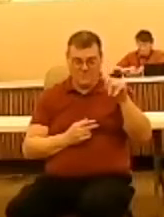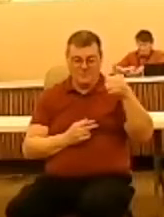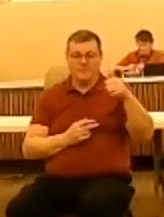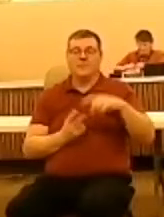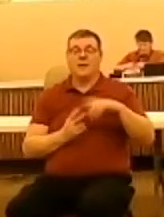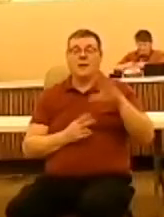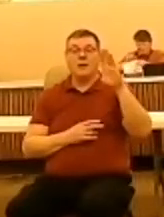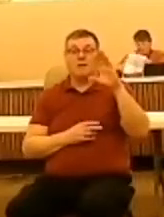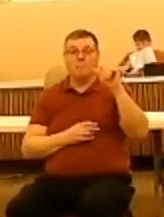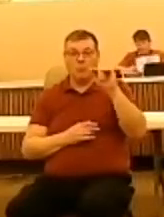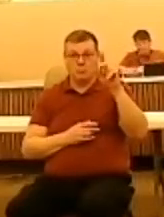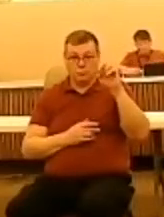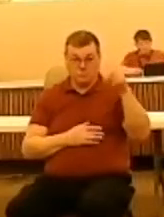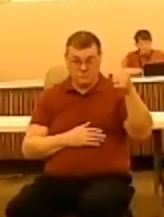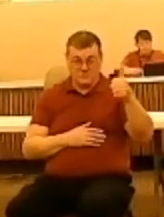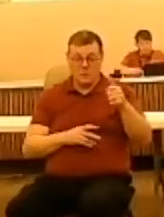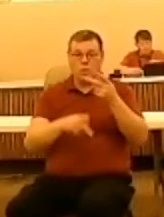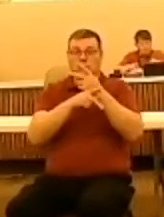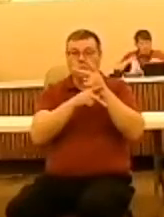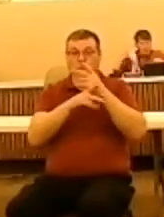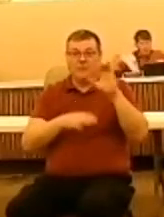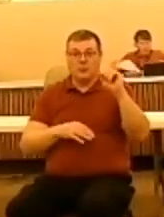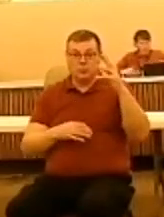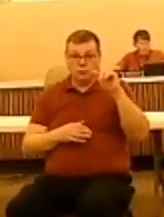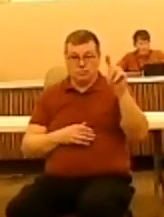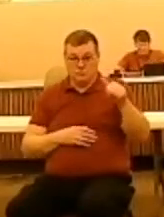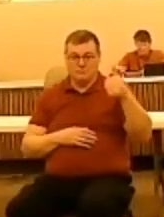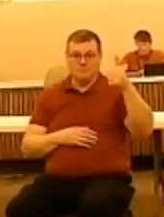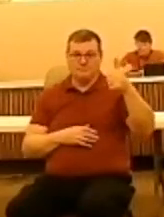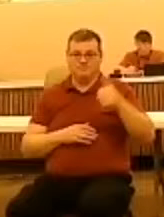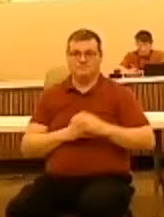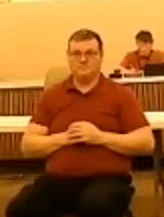Bolsner. Aye. Supervisor Schultz. Aye.